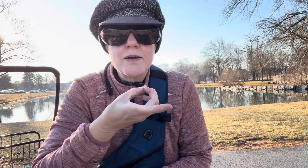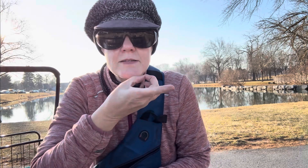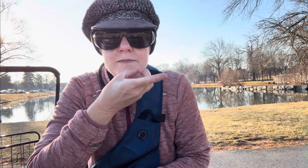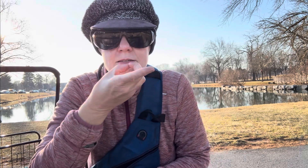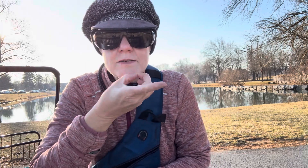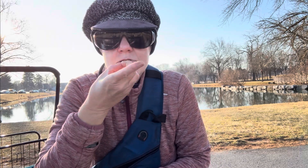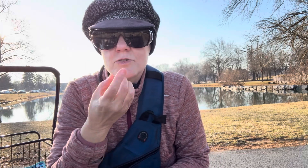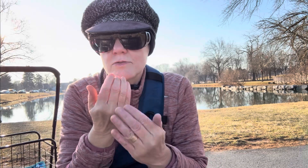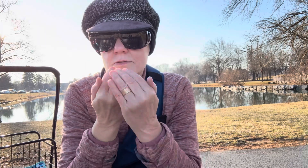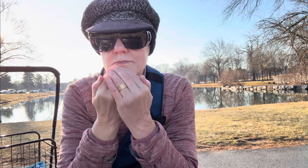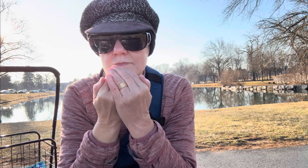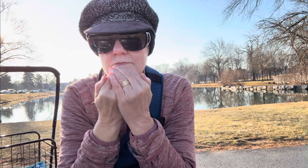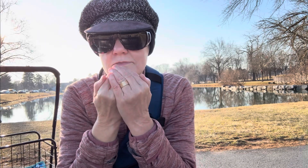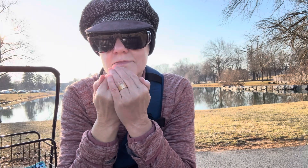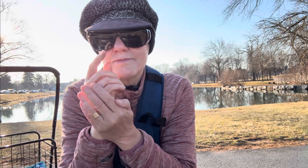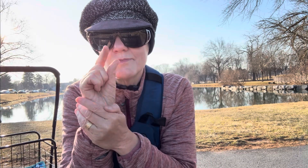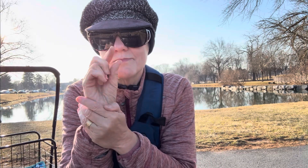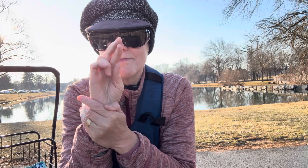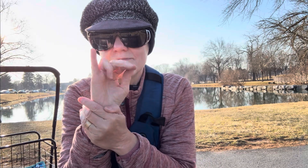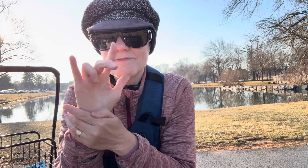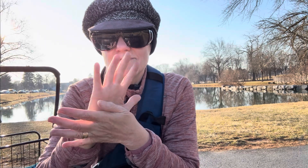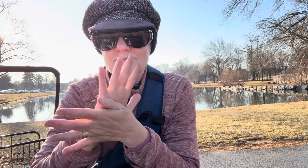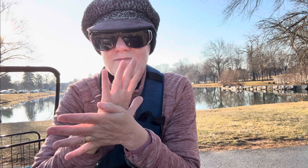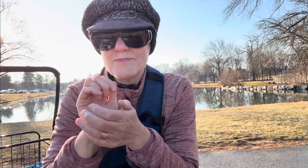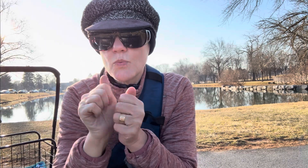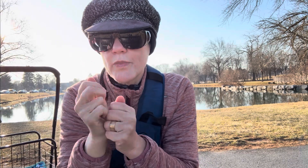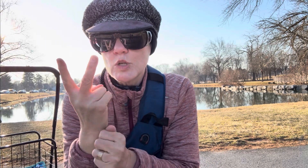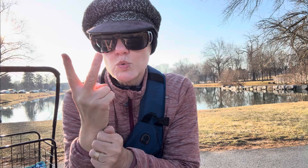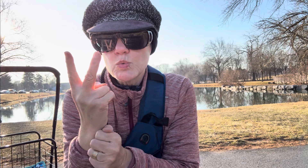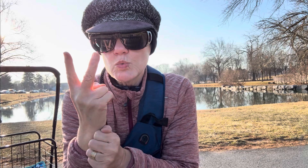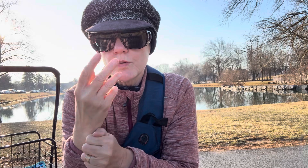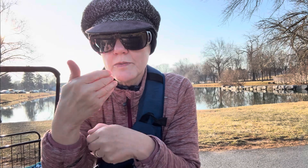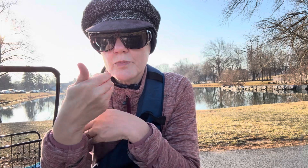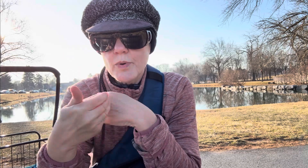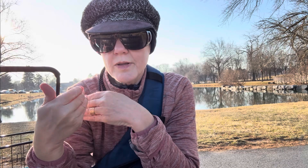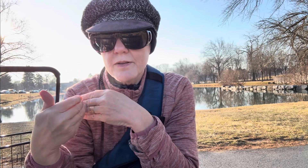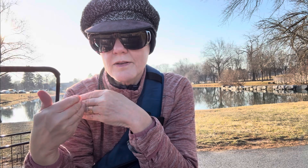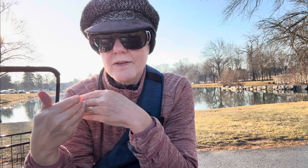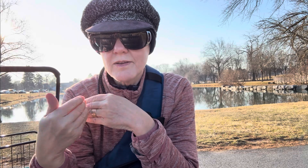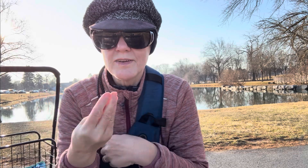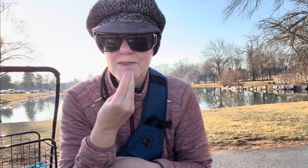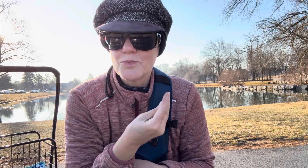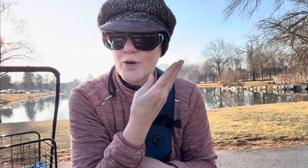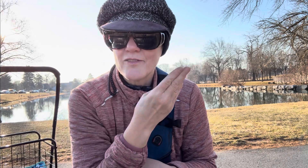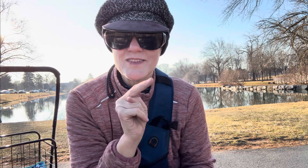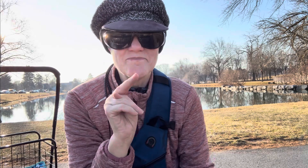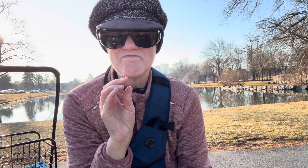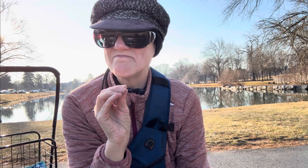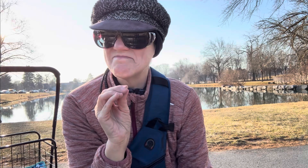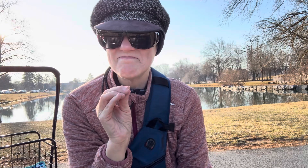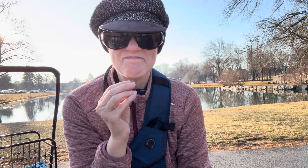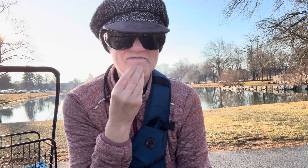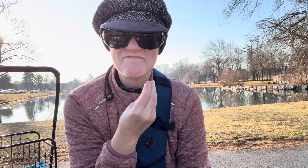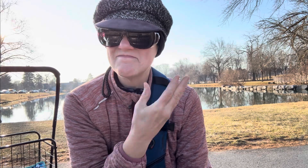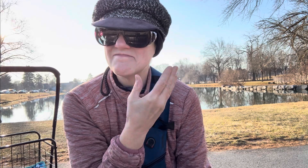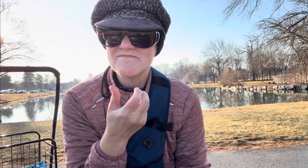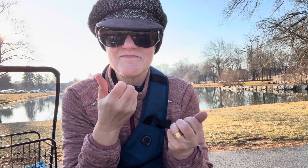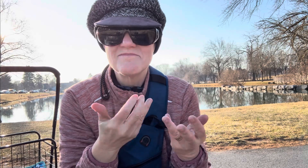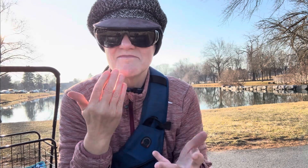for dinner, having a grilled cheese sandwich with 2 slices is fine. But for breakfast, 2